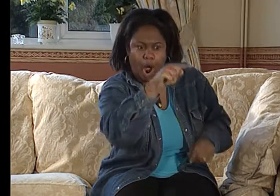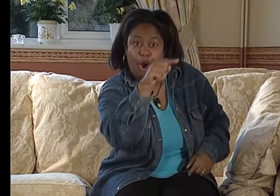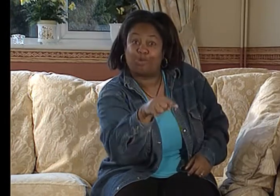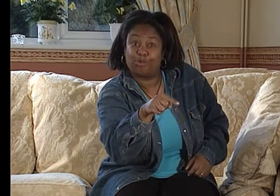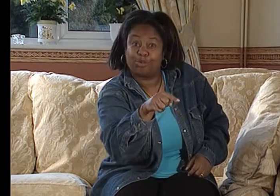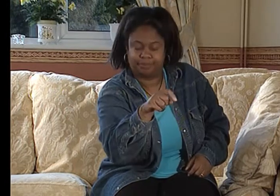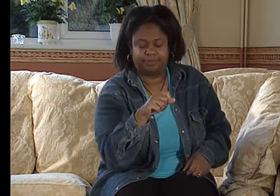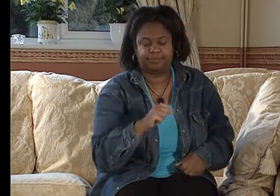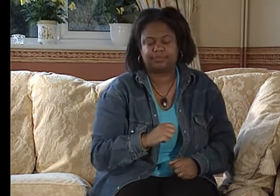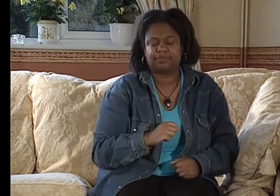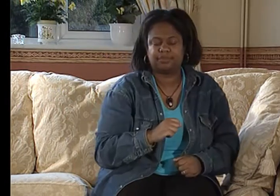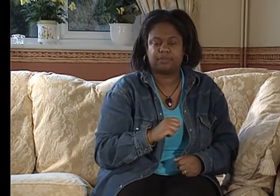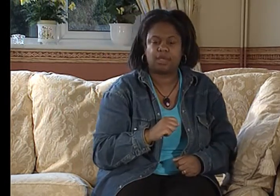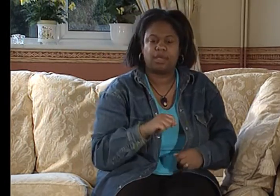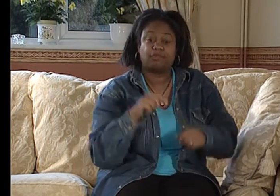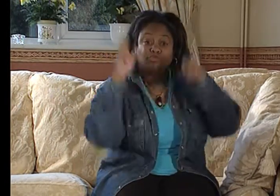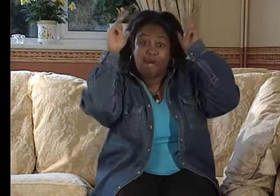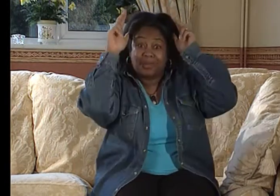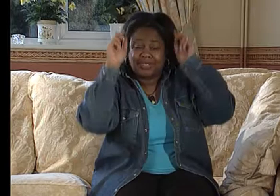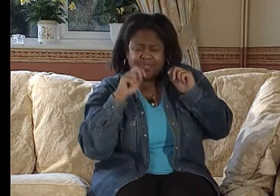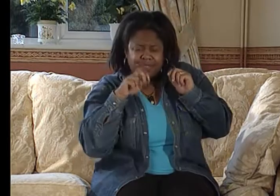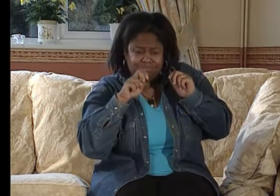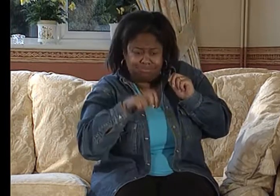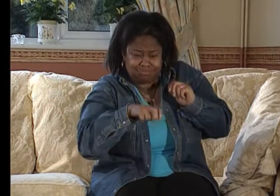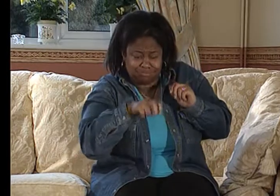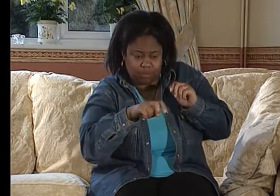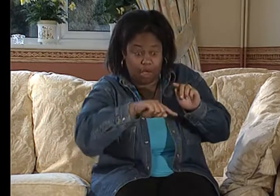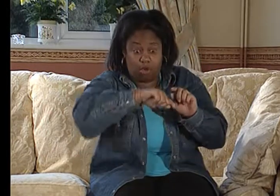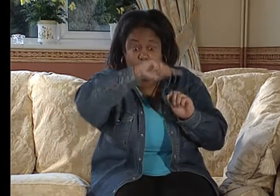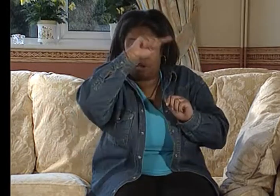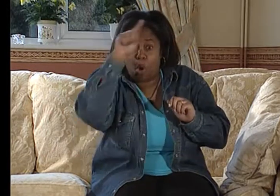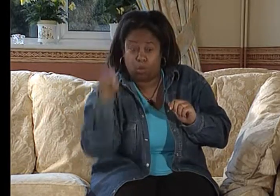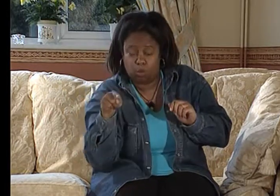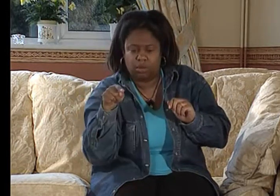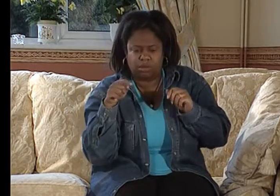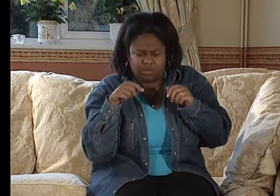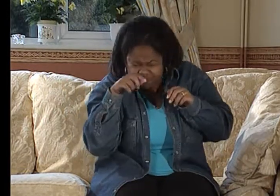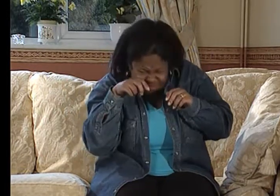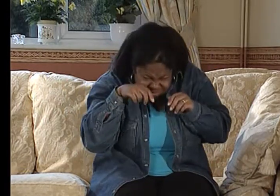amusement. He then hip-hopped down the garden steps and squeezed through a hole under the fence.